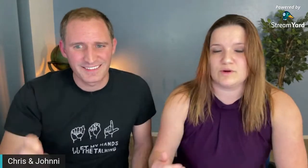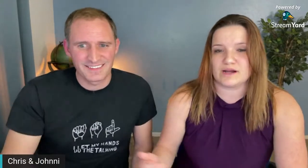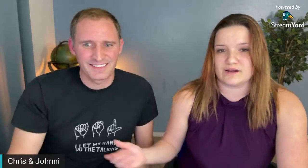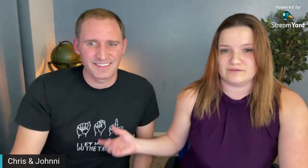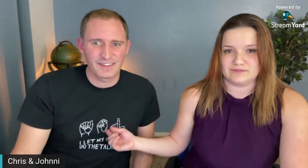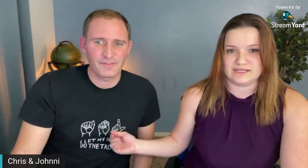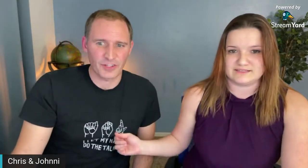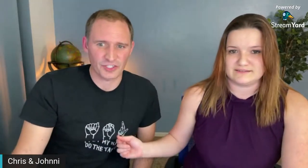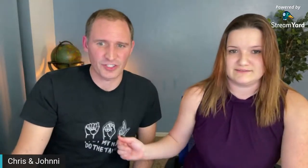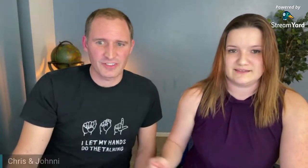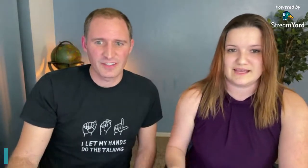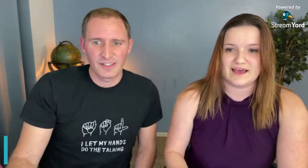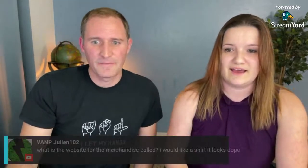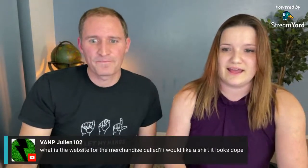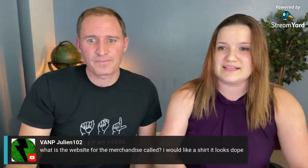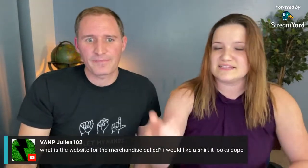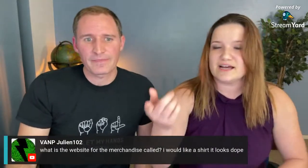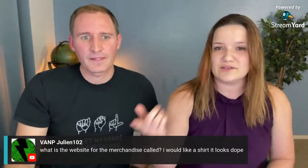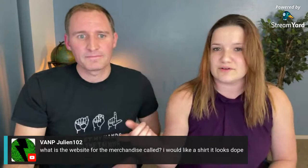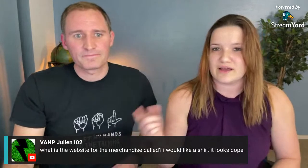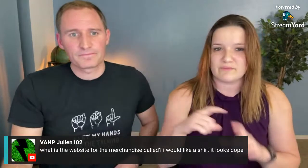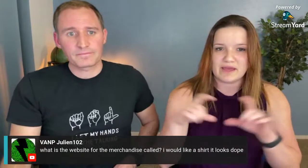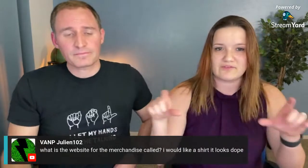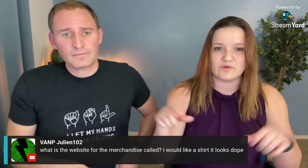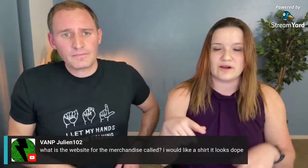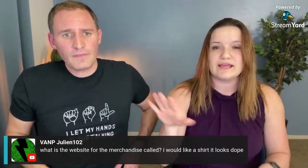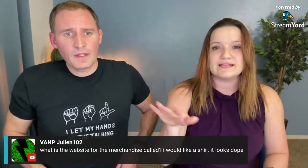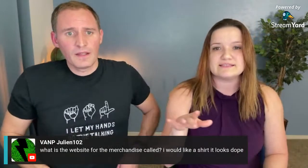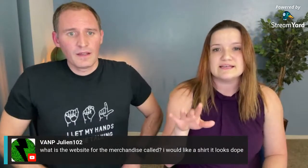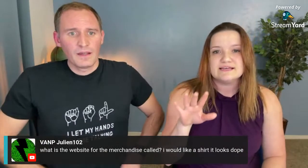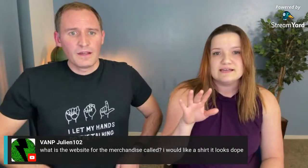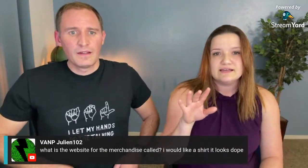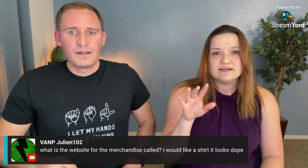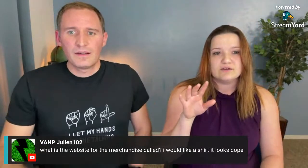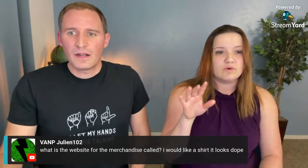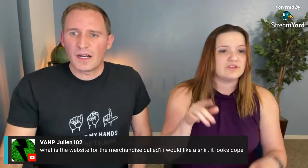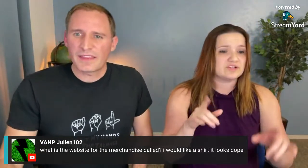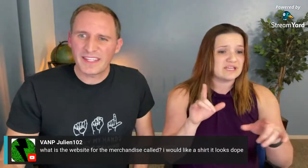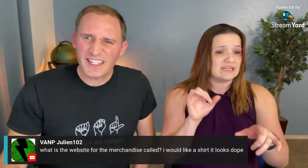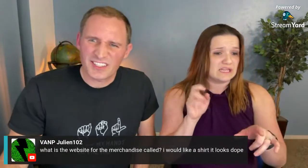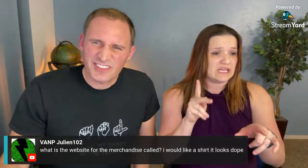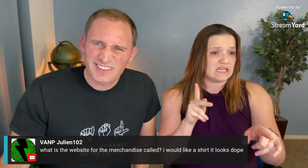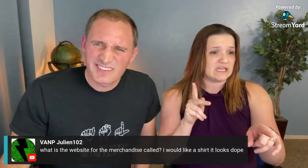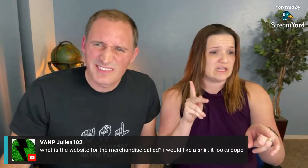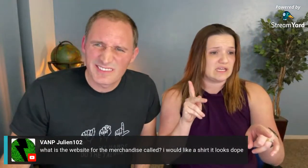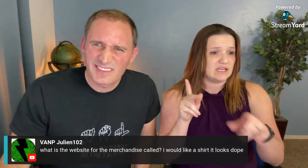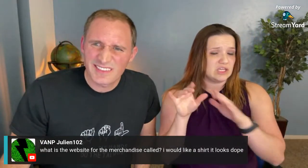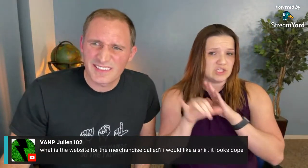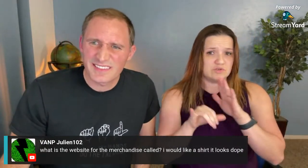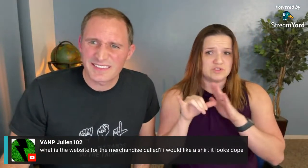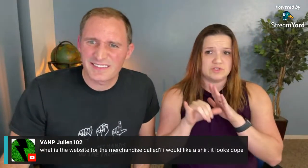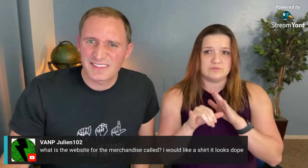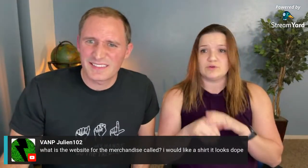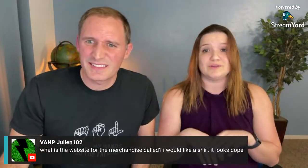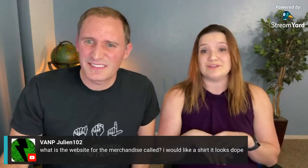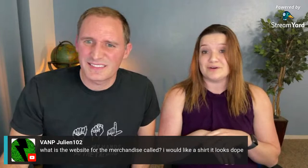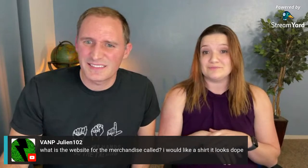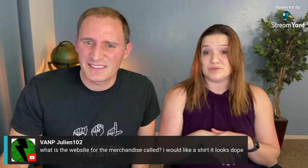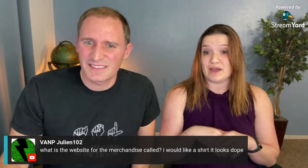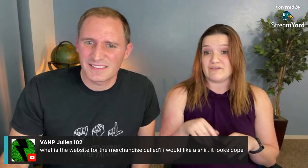where this. For the shirt. Yeah, and it's not. You don't have a banner for it. There's a link in the YouTube. No, you don't. You have